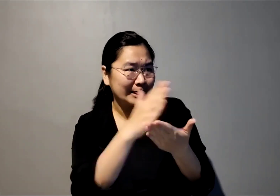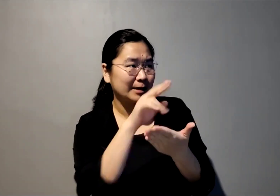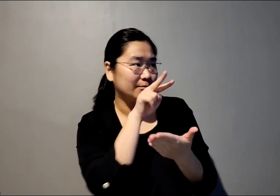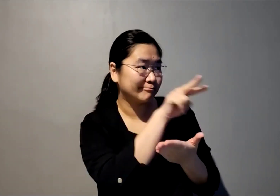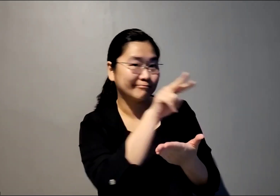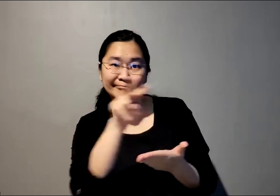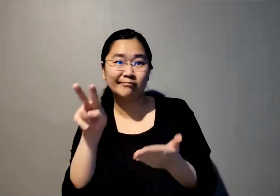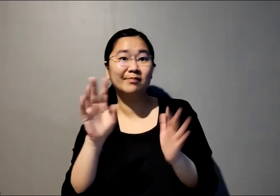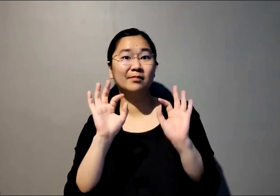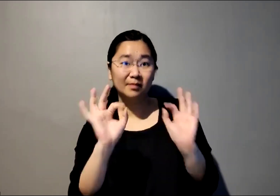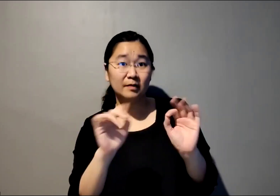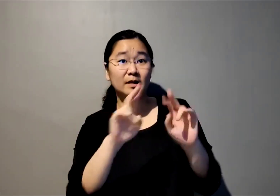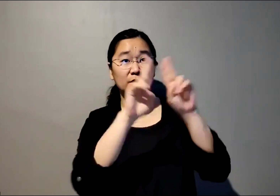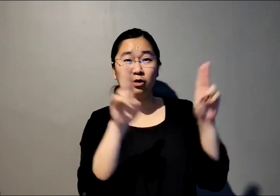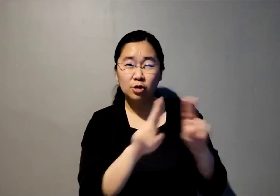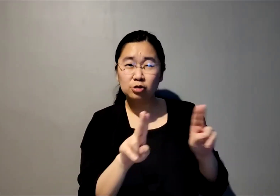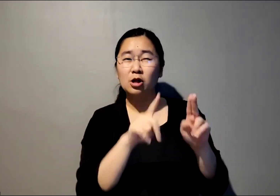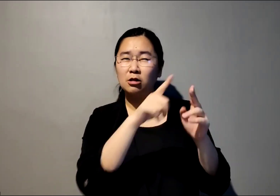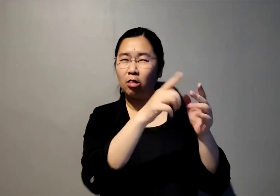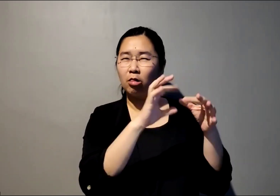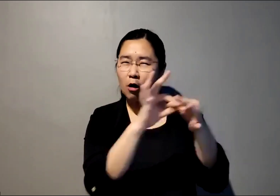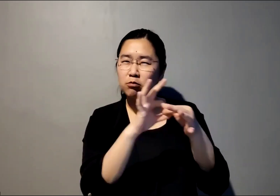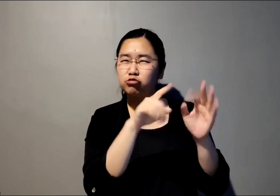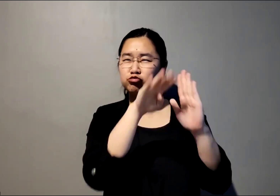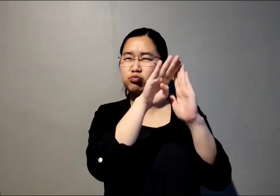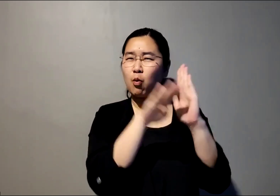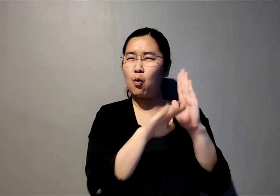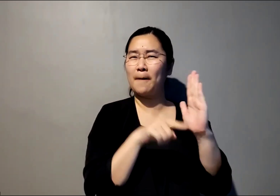comprehensive and, again, accurate